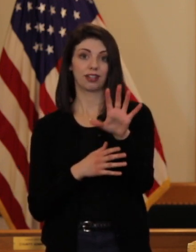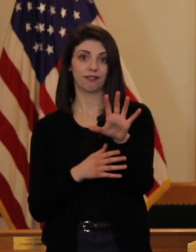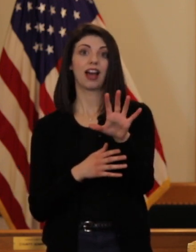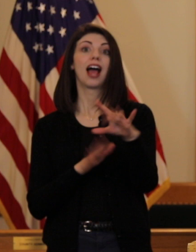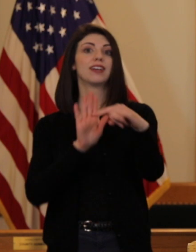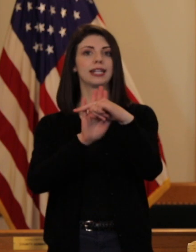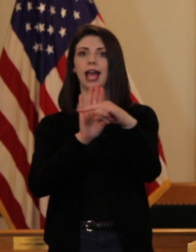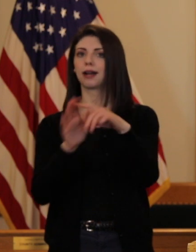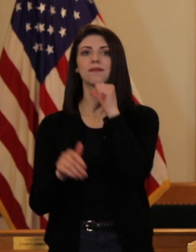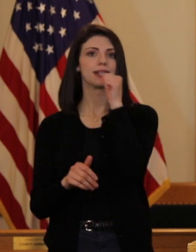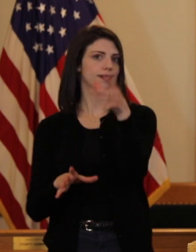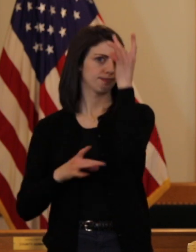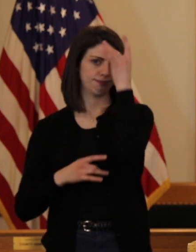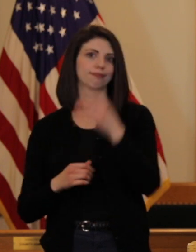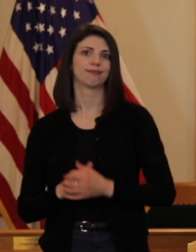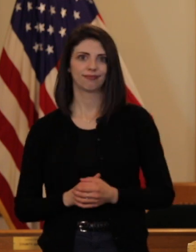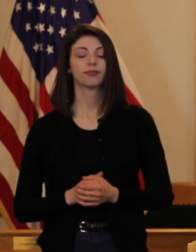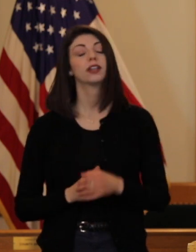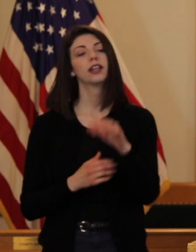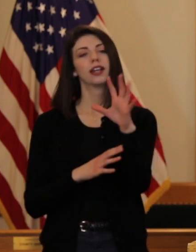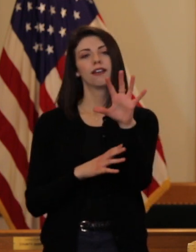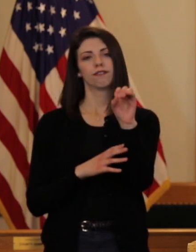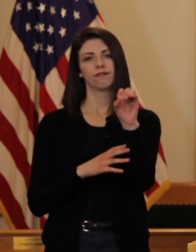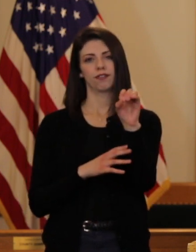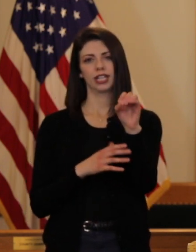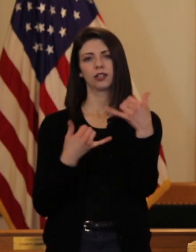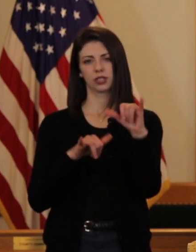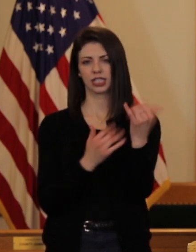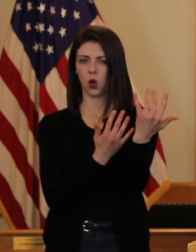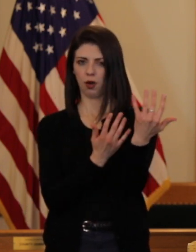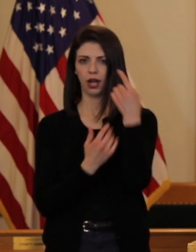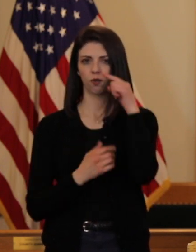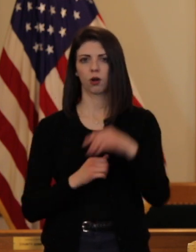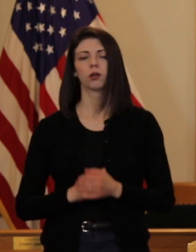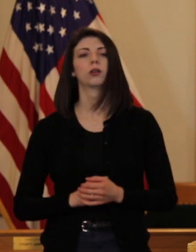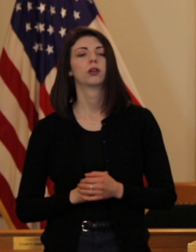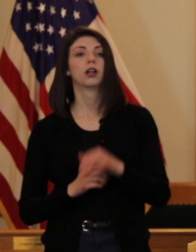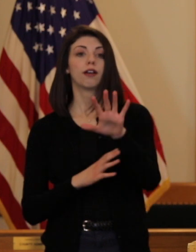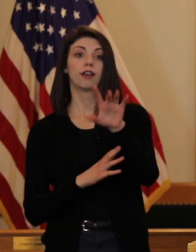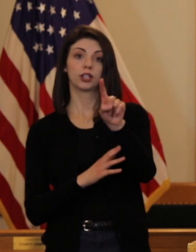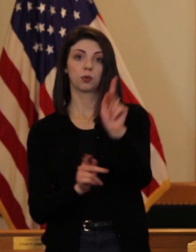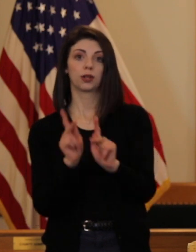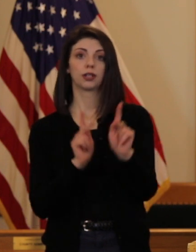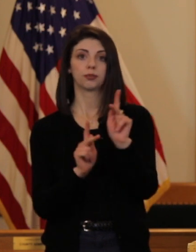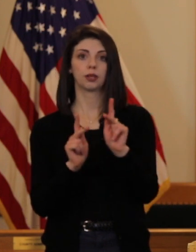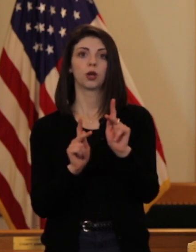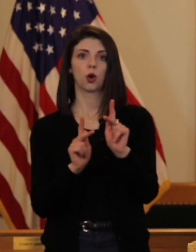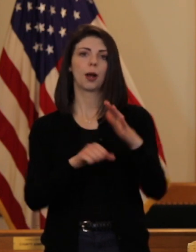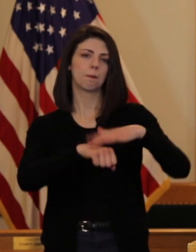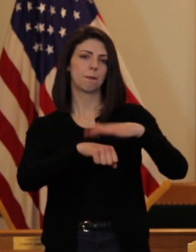1,575 negative test results. We have 50 results still pending. We have 51 residents